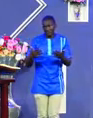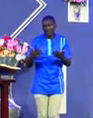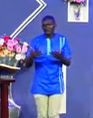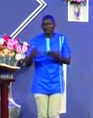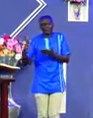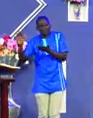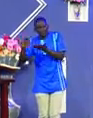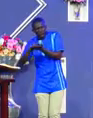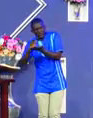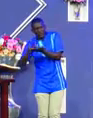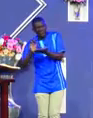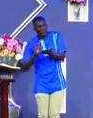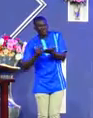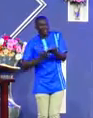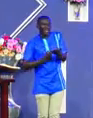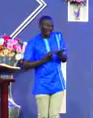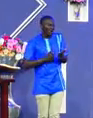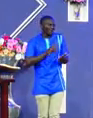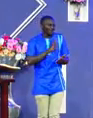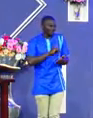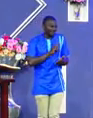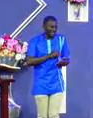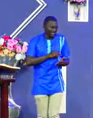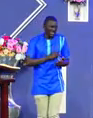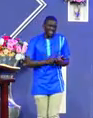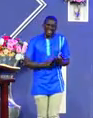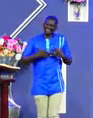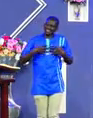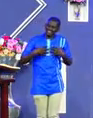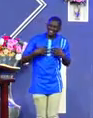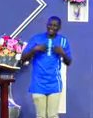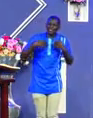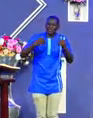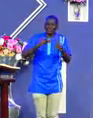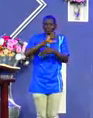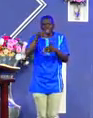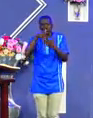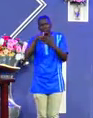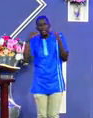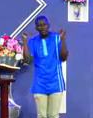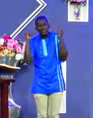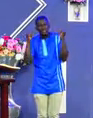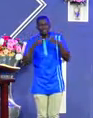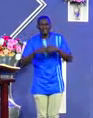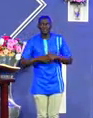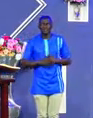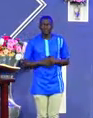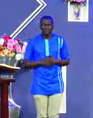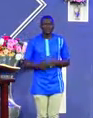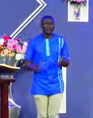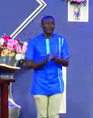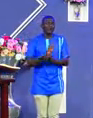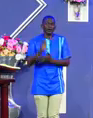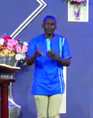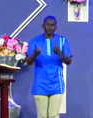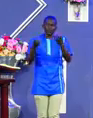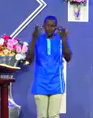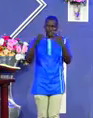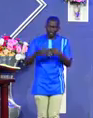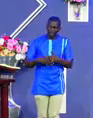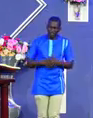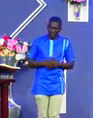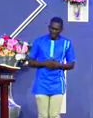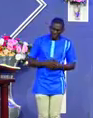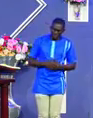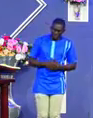he forgives our iniquities and he heals all our diseases. Hallelujah. Amen.